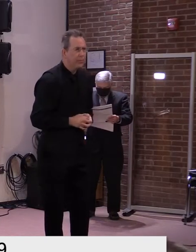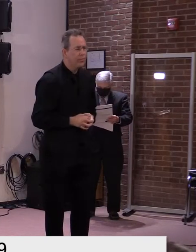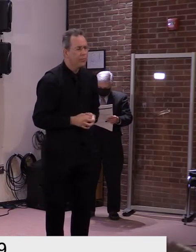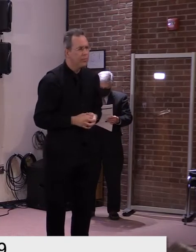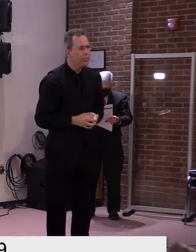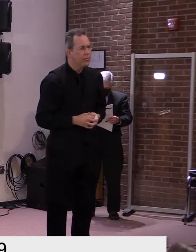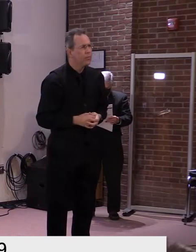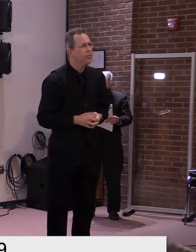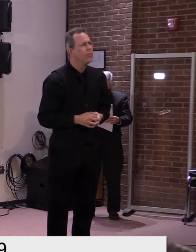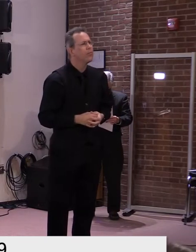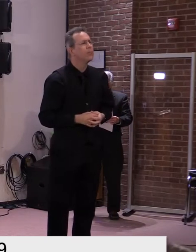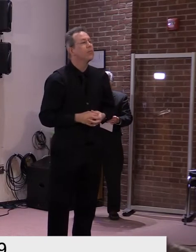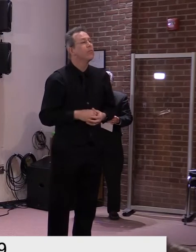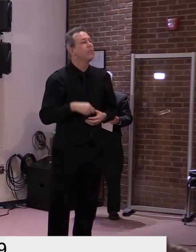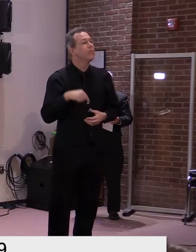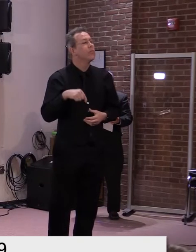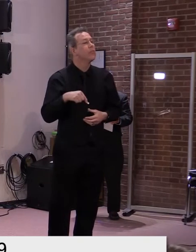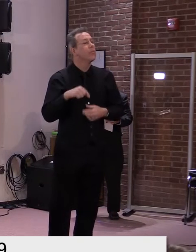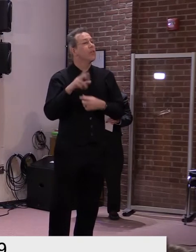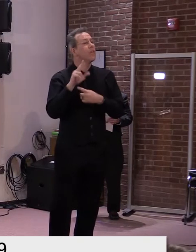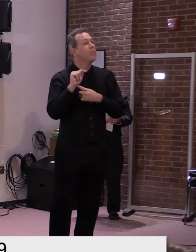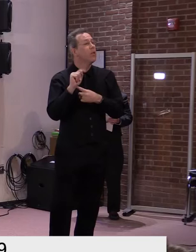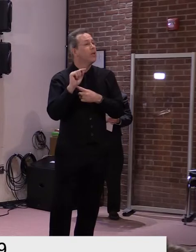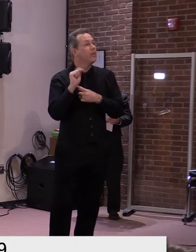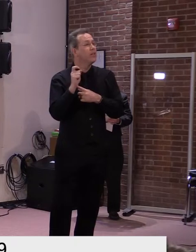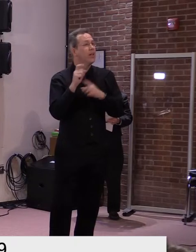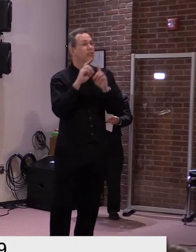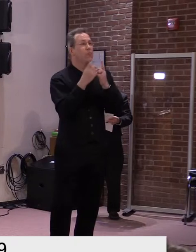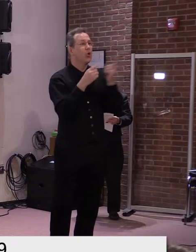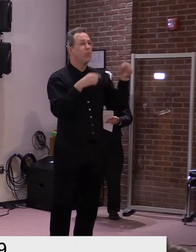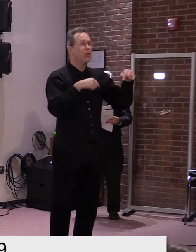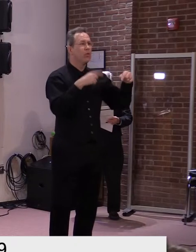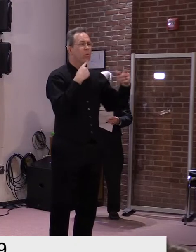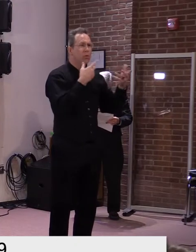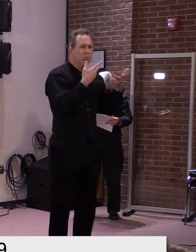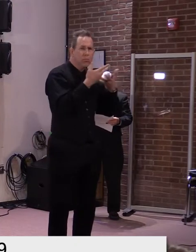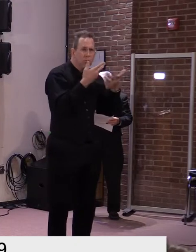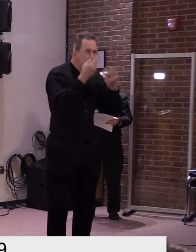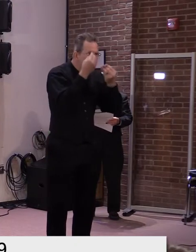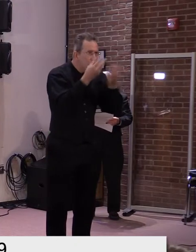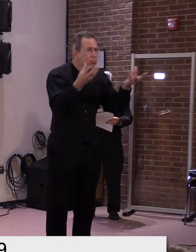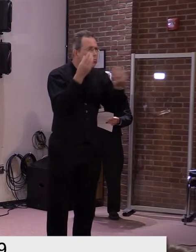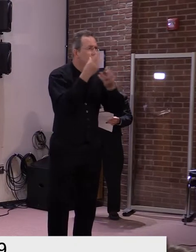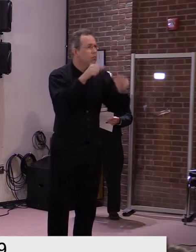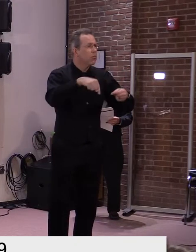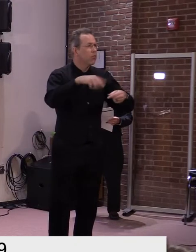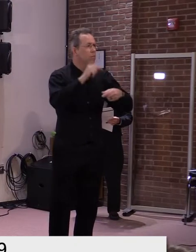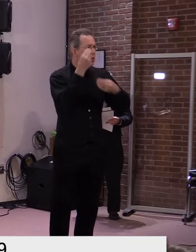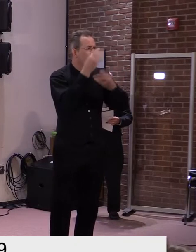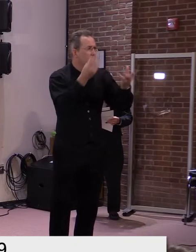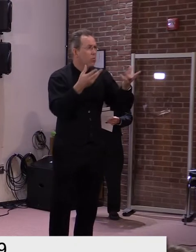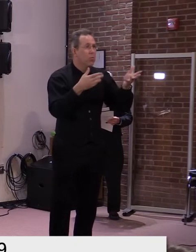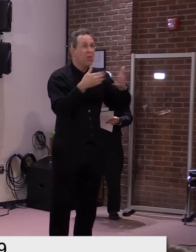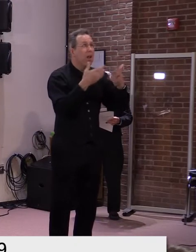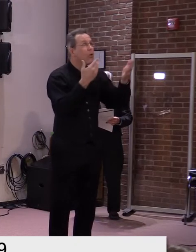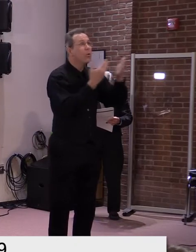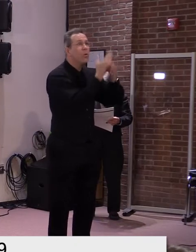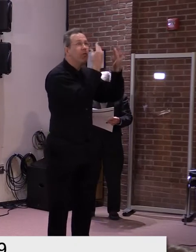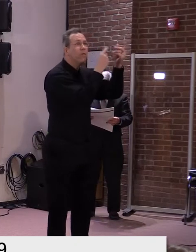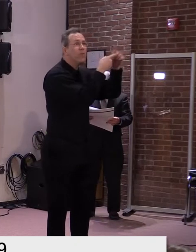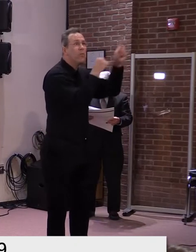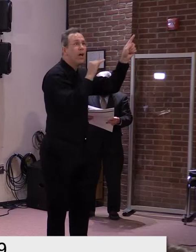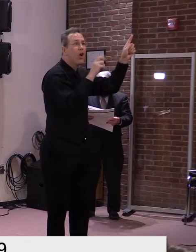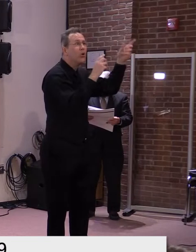Tax Department will keep Vermonters informed of any developments with these tax provisions as they become available, and you should check their website